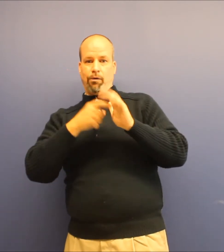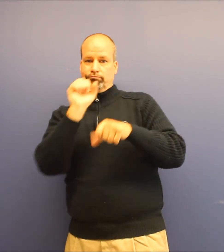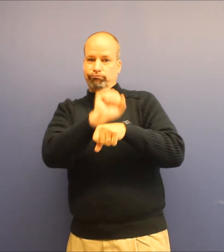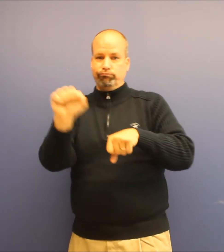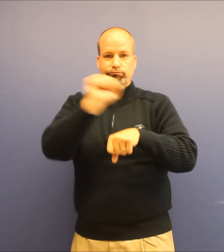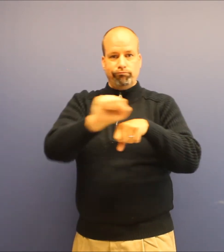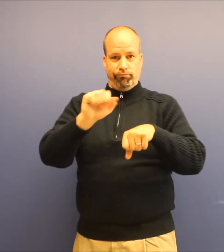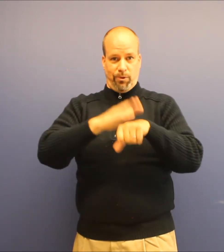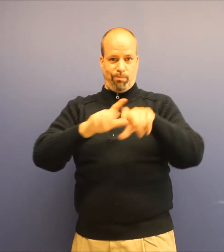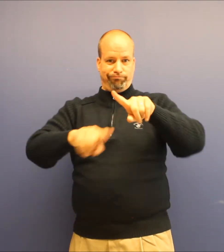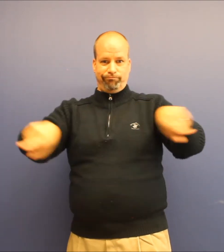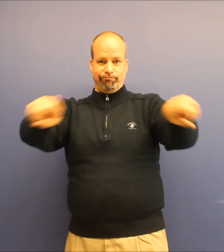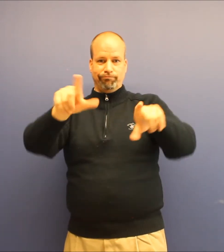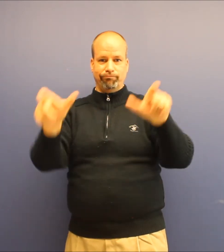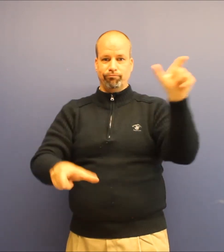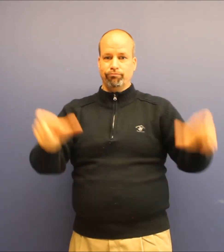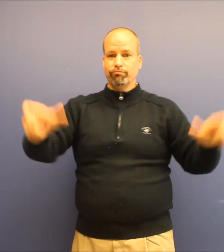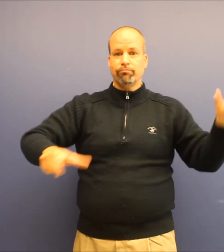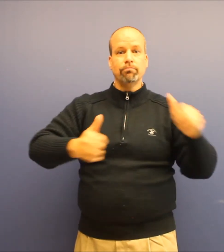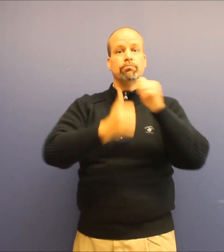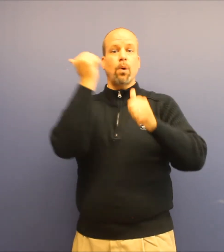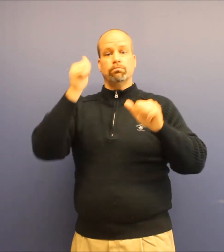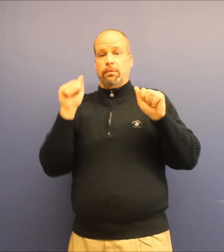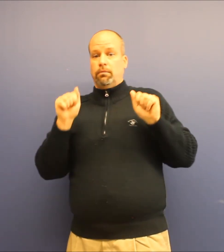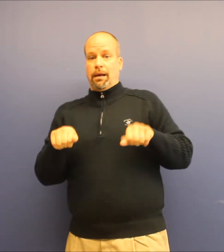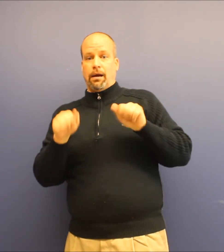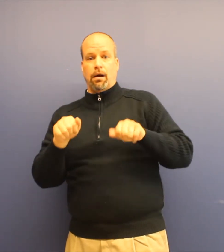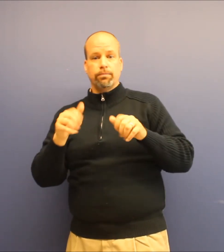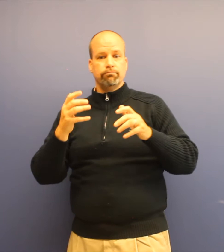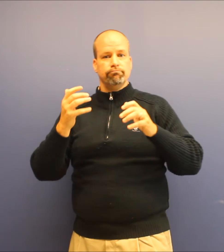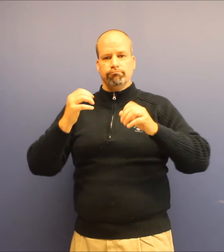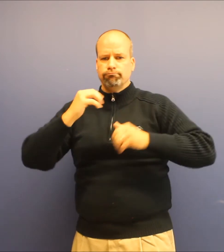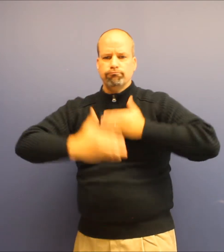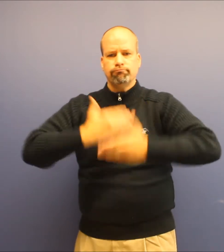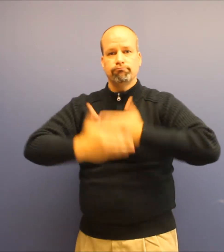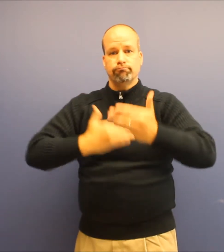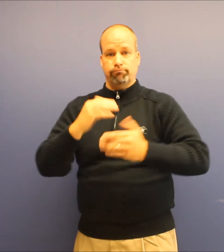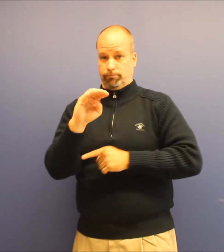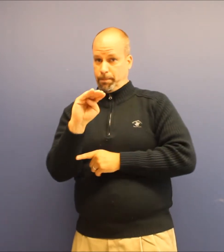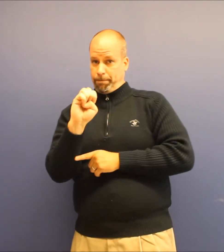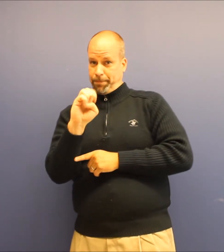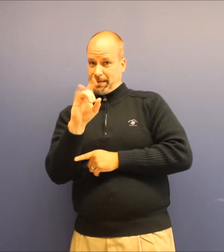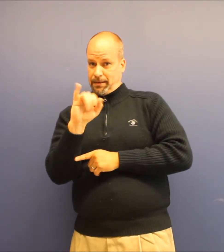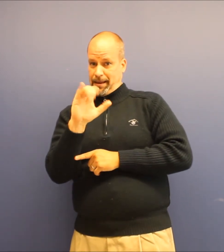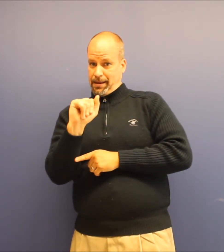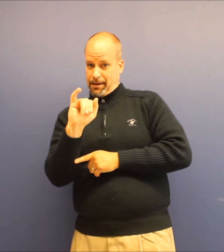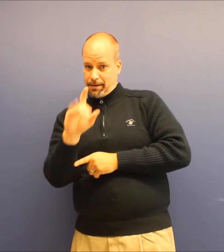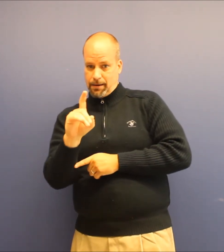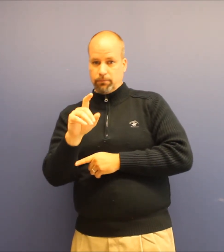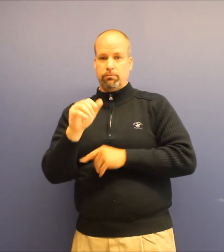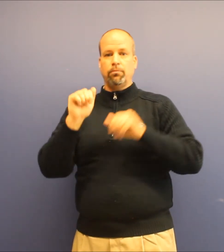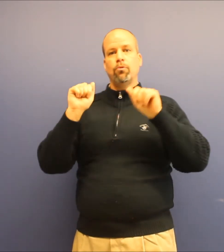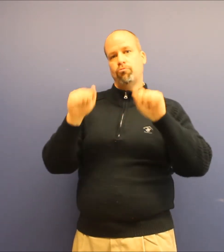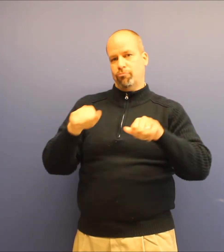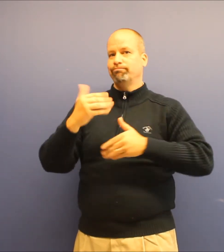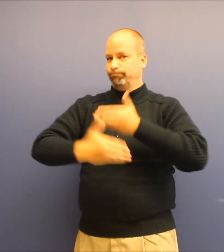work requirement on recipients. Most able-bodied adult Medicaid recipients already work.